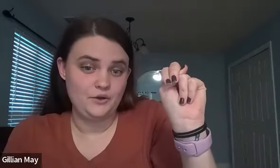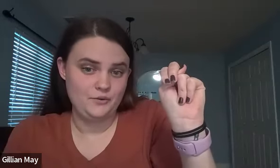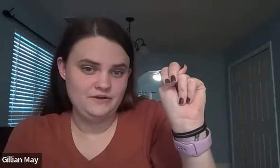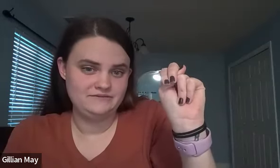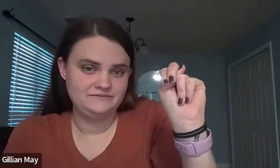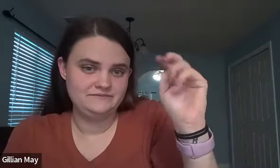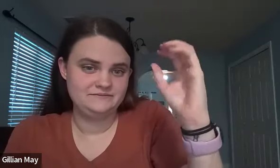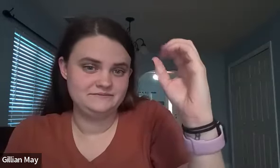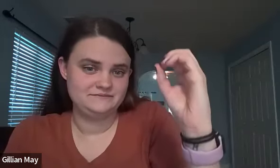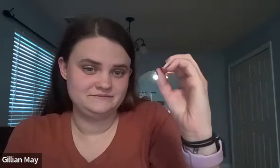O,